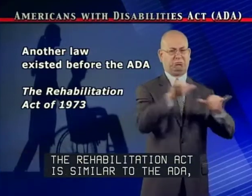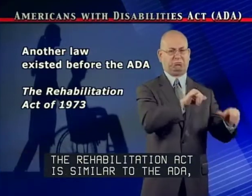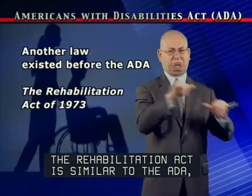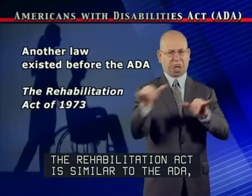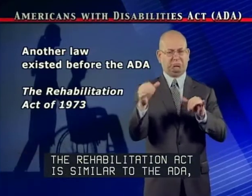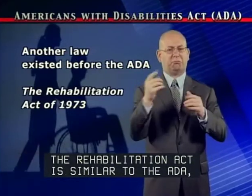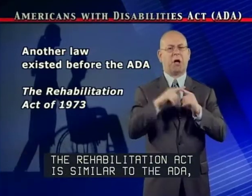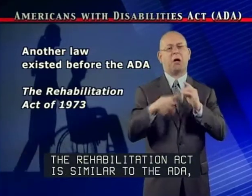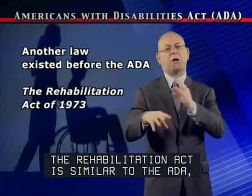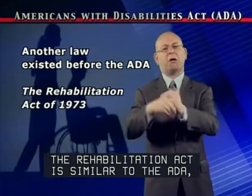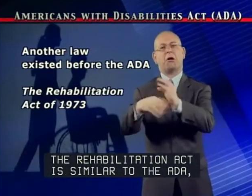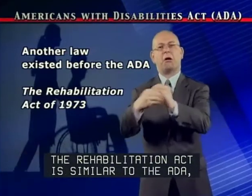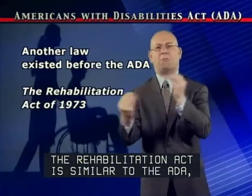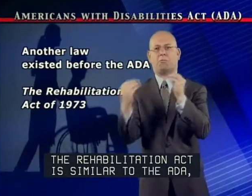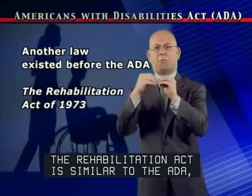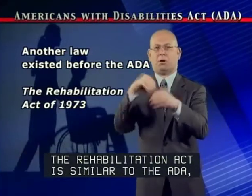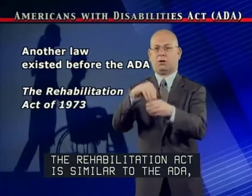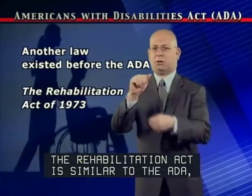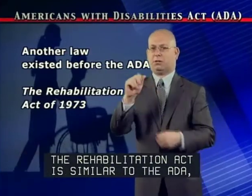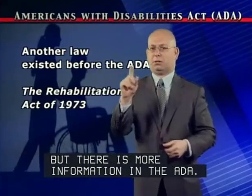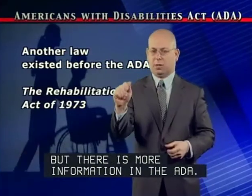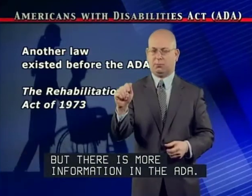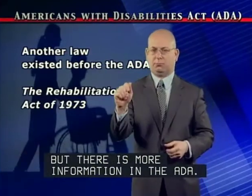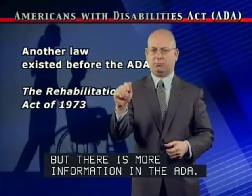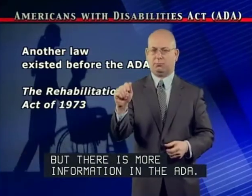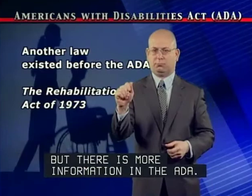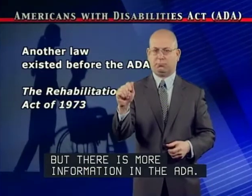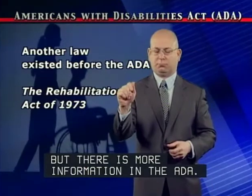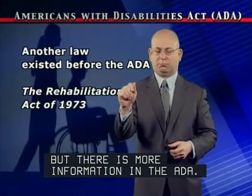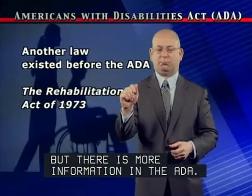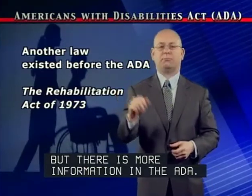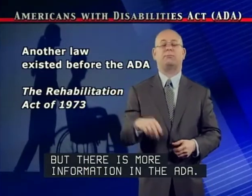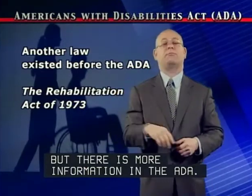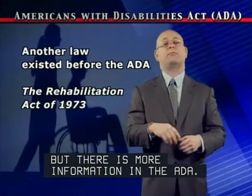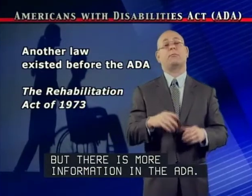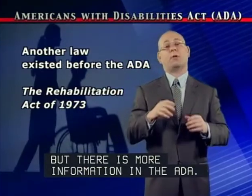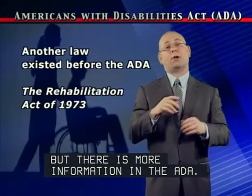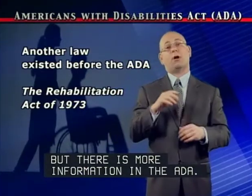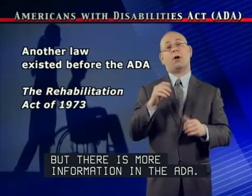The Rehabilitation Act is similar to the ADA, but there is more information in the ADA.